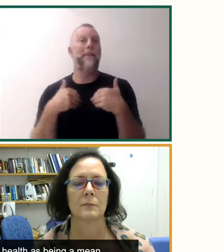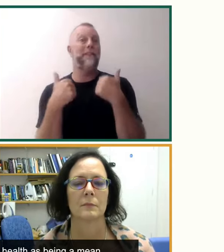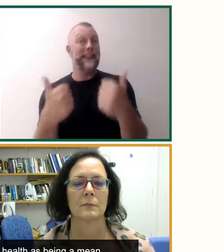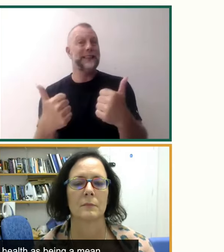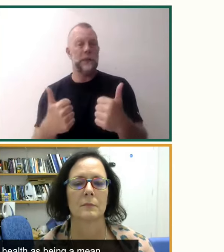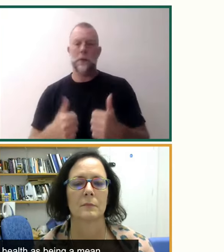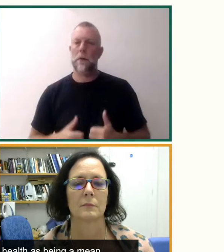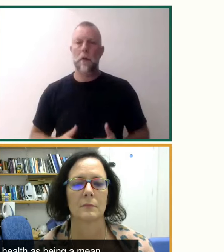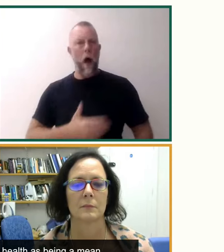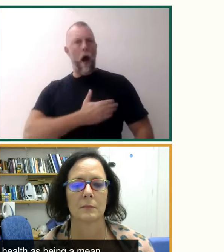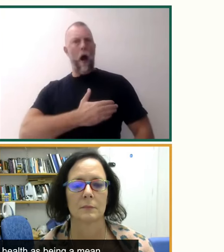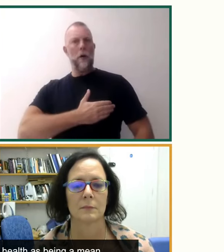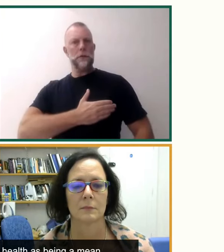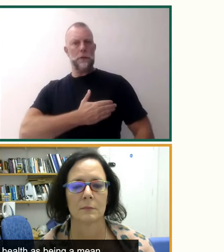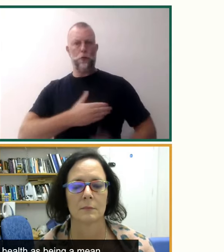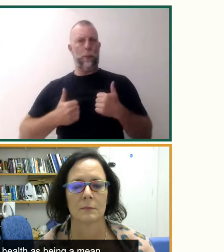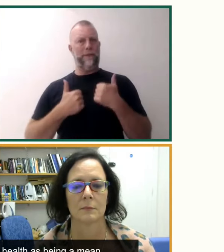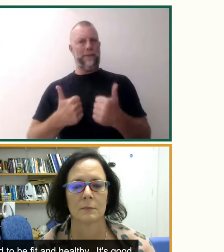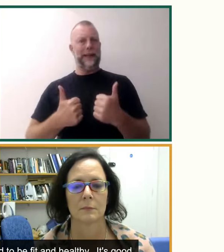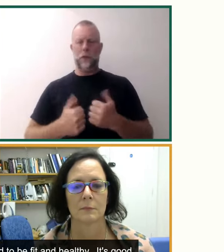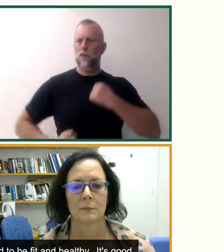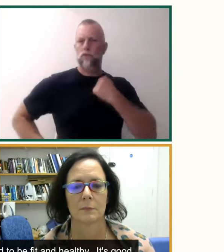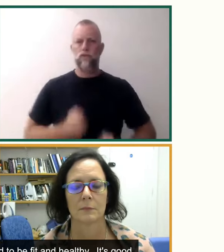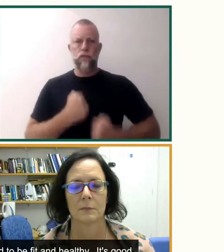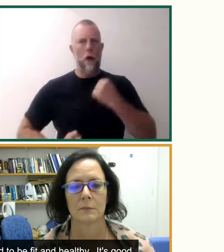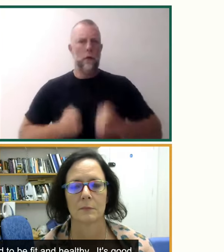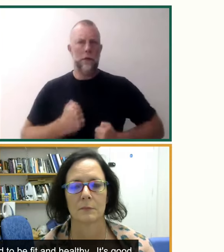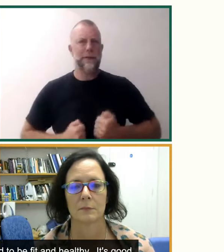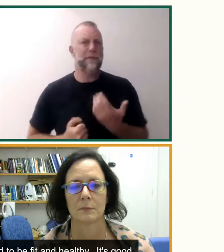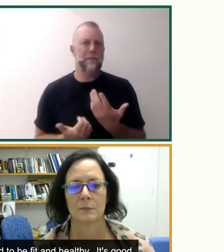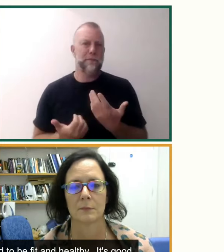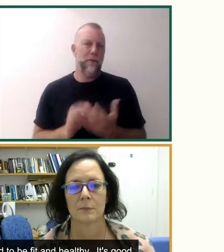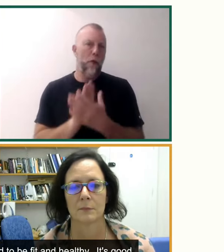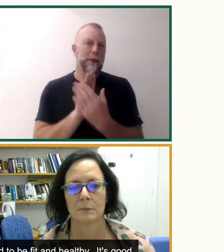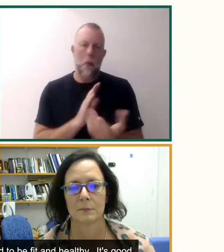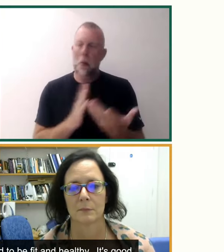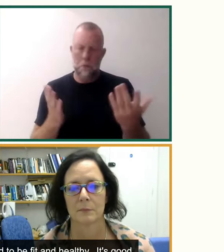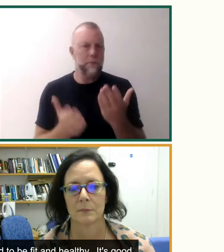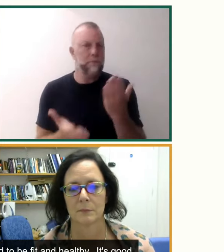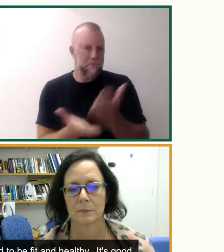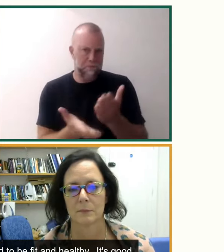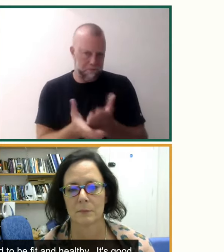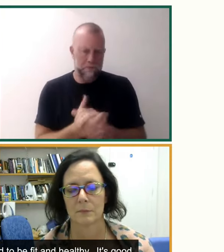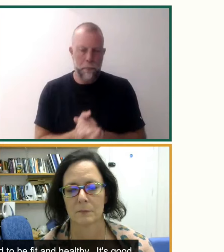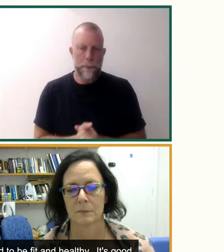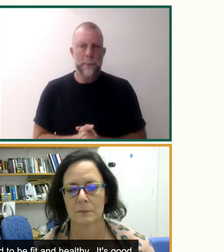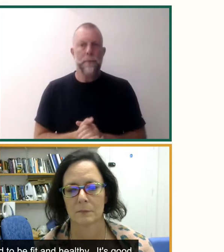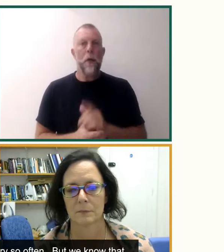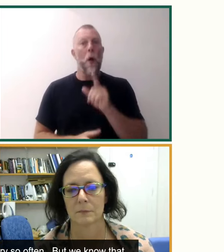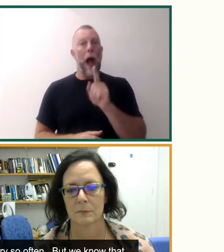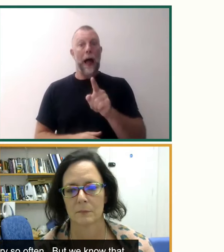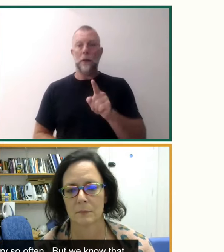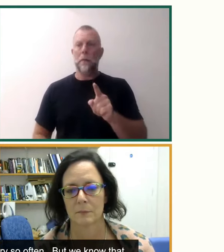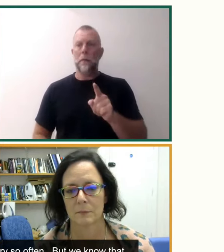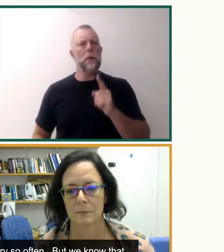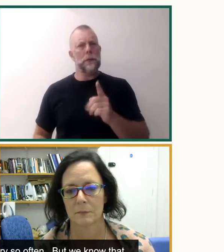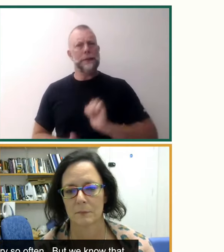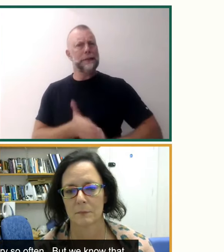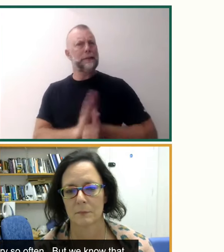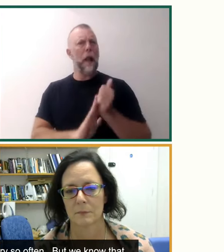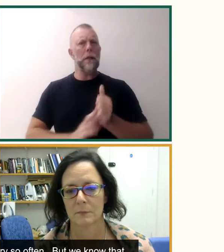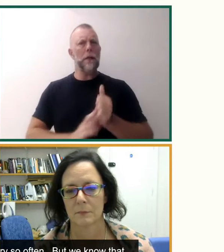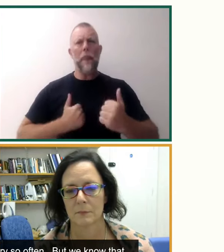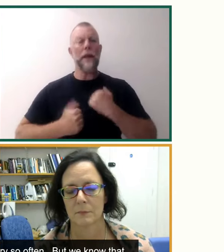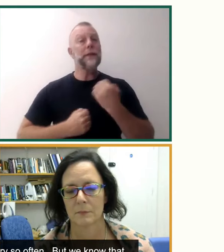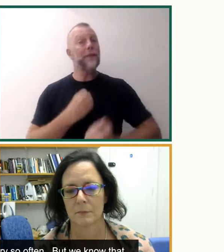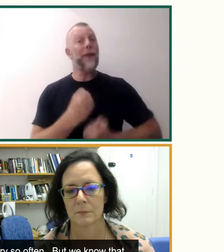good for your heart to be fit and run, for example, every so often. But we know that elite athletes develop problems with their